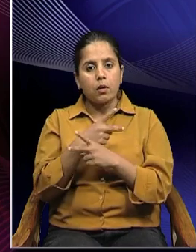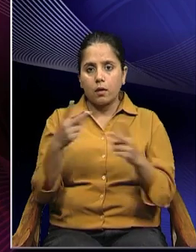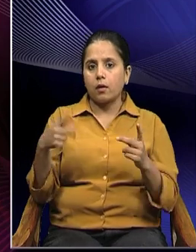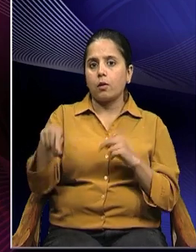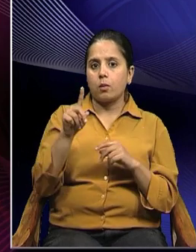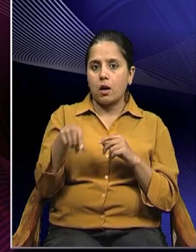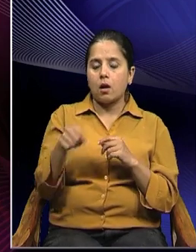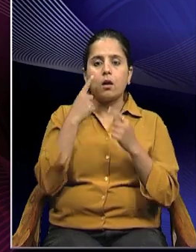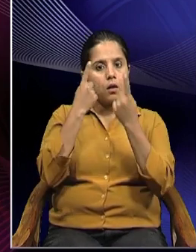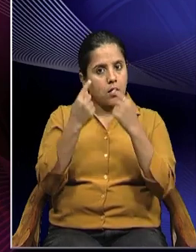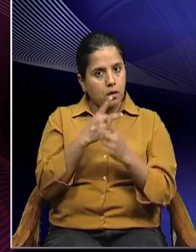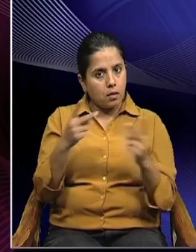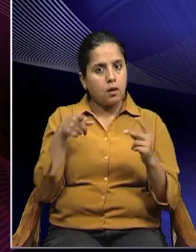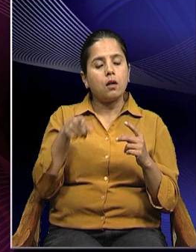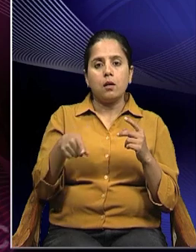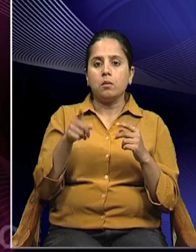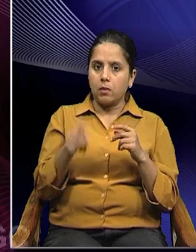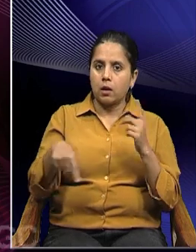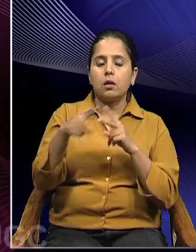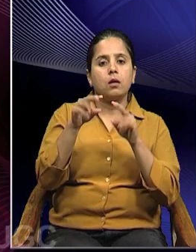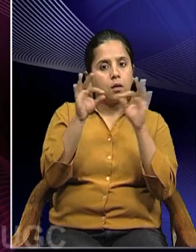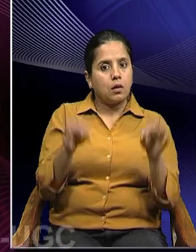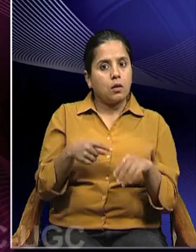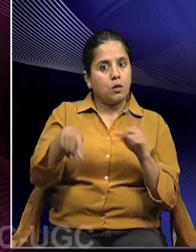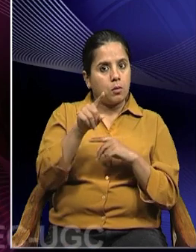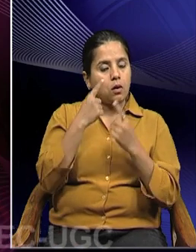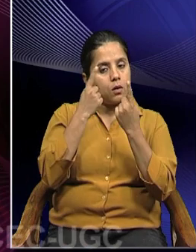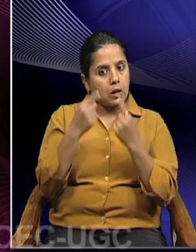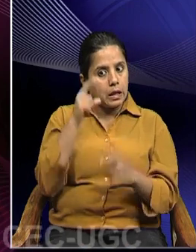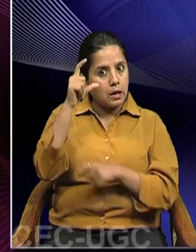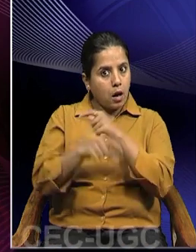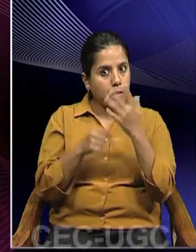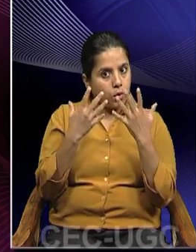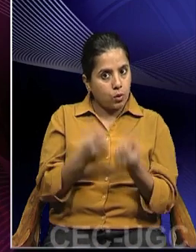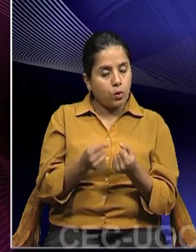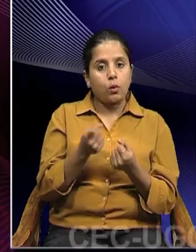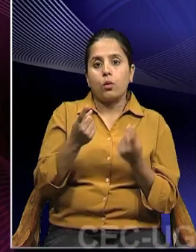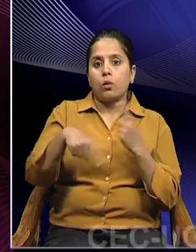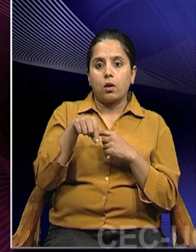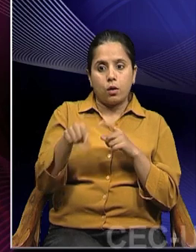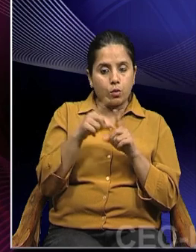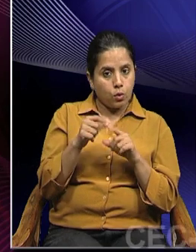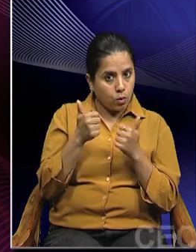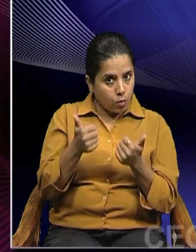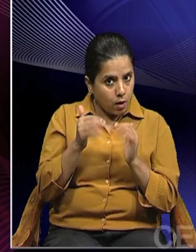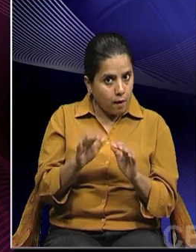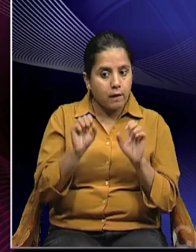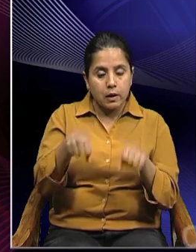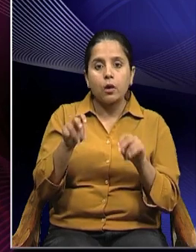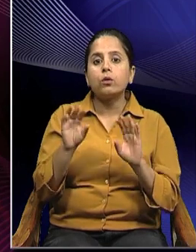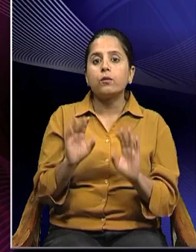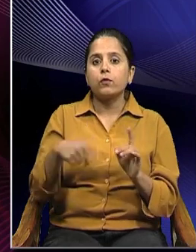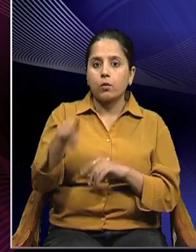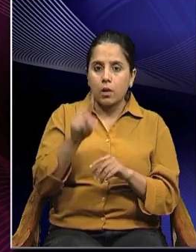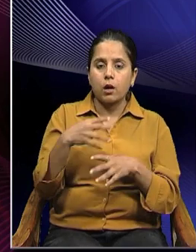be evaluated within this framework. If you have to evaluate a company, that whether it is performing well or not, we should